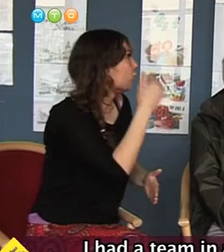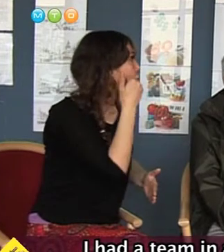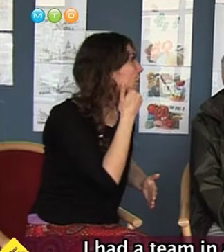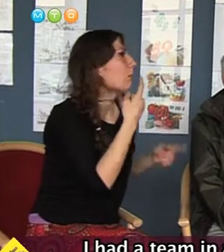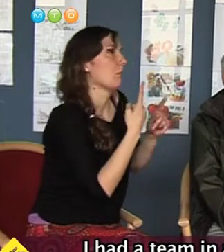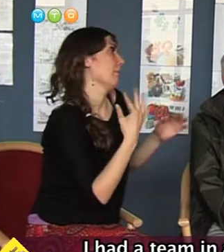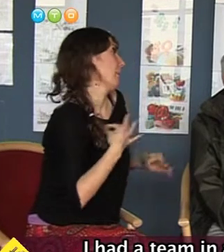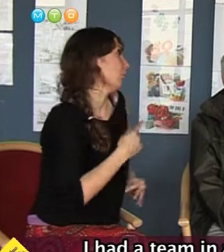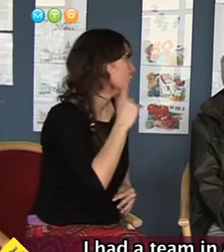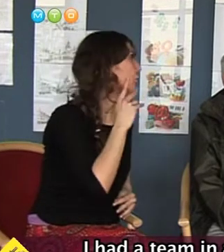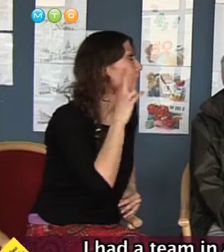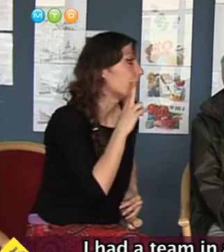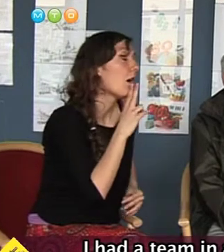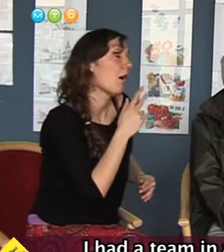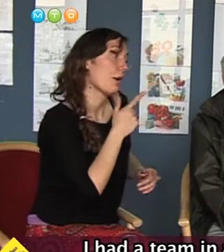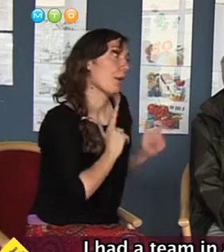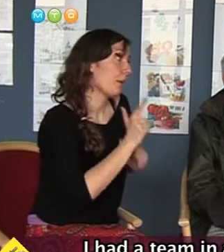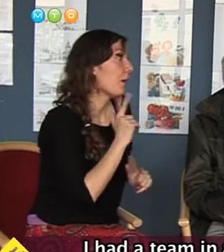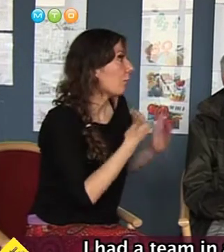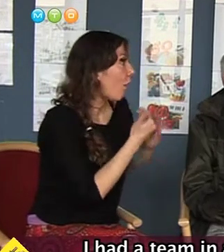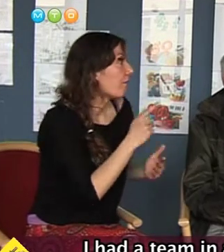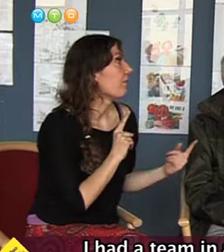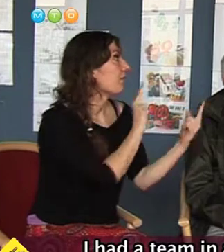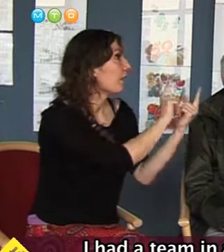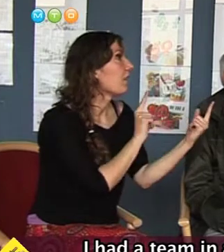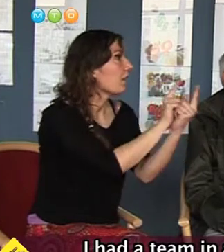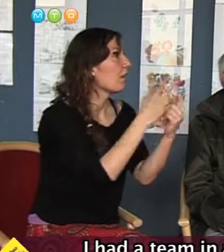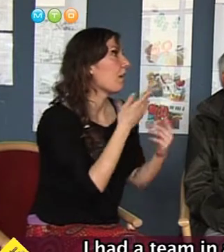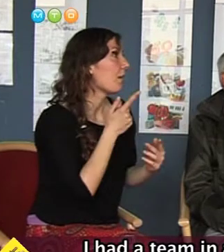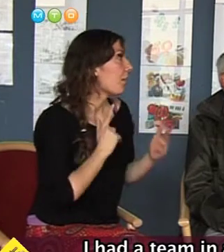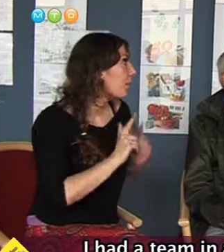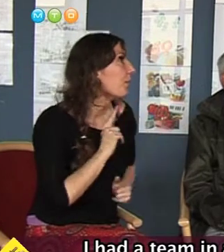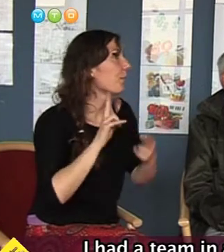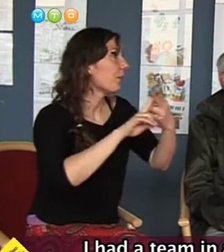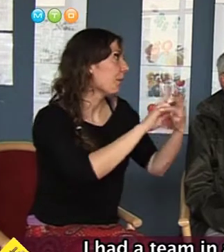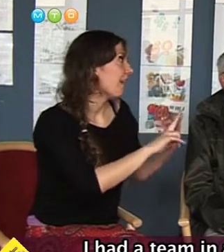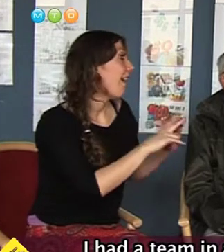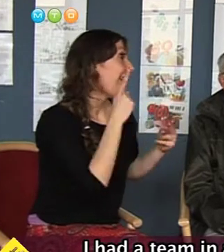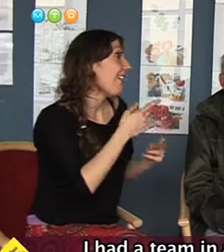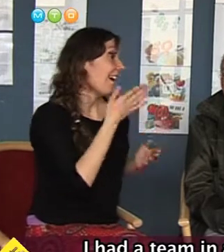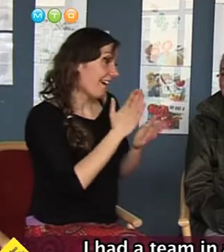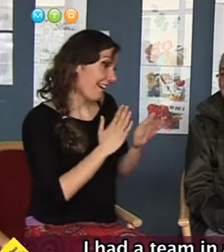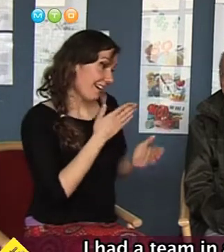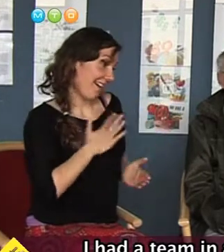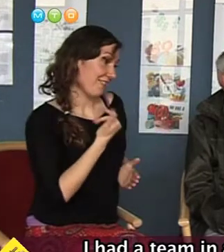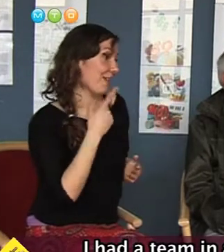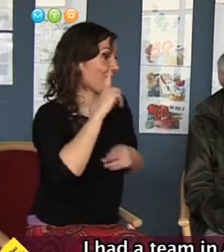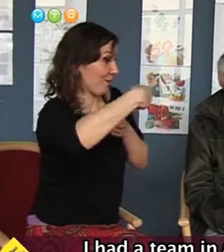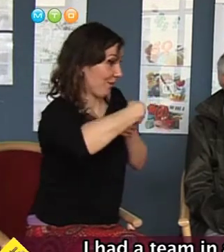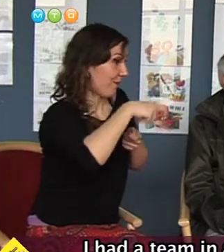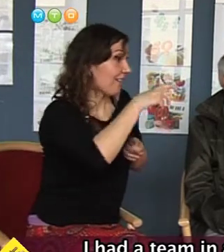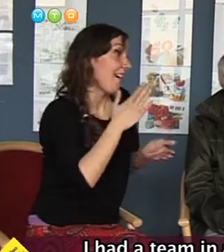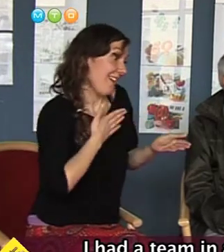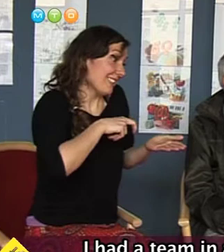I have done in the past, but I like to pay people if they work for me, and I don't have a lot of money.